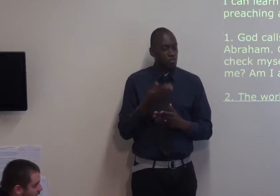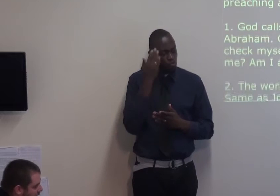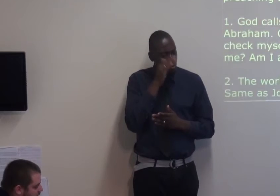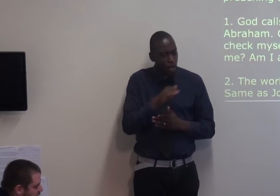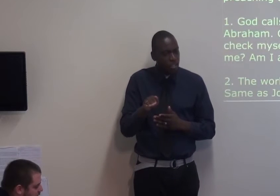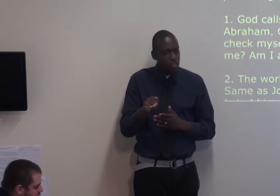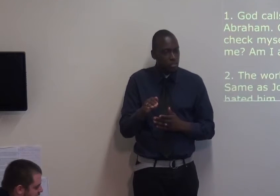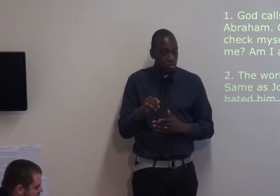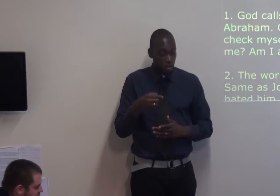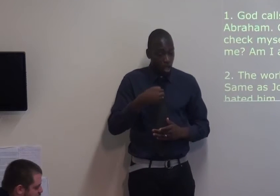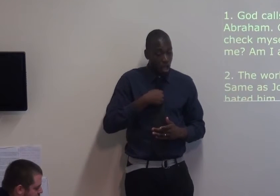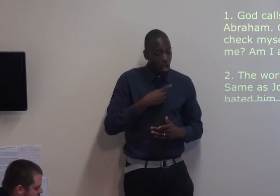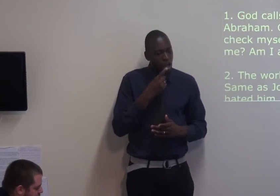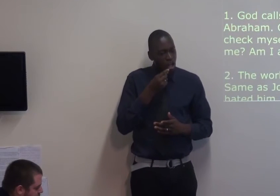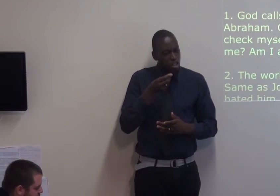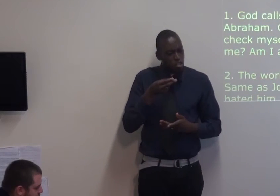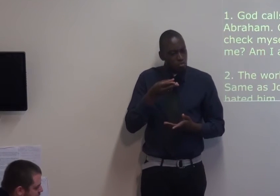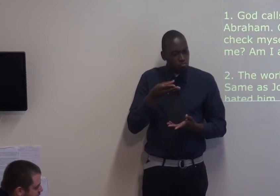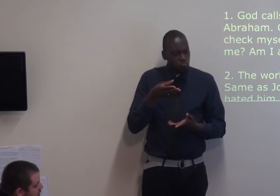I can learn from Stephen's preaching also.